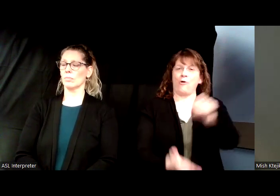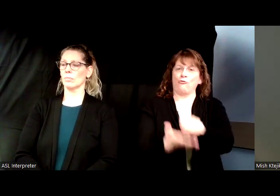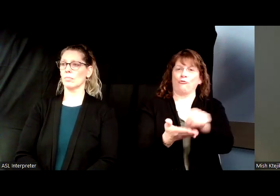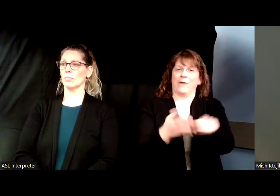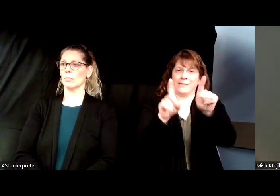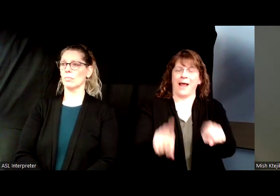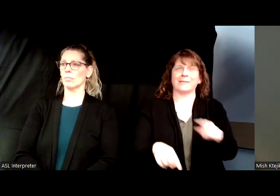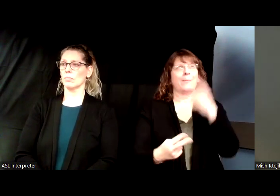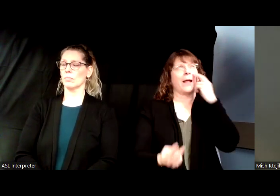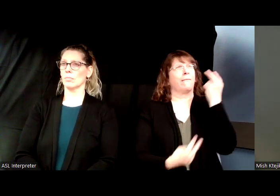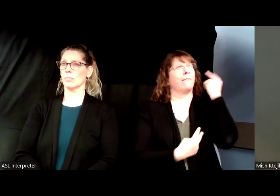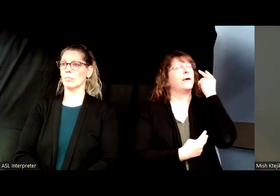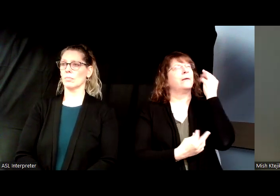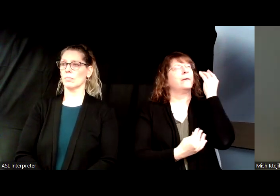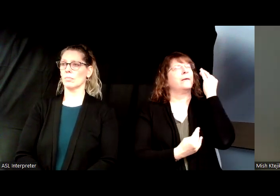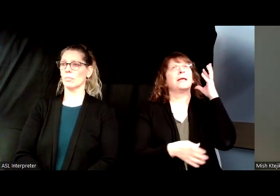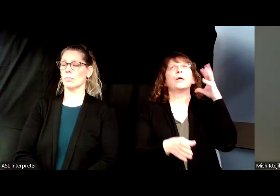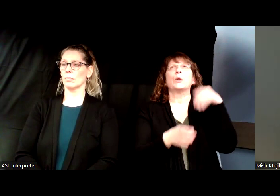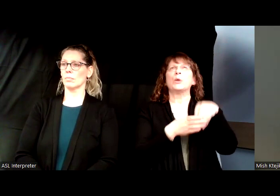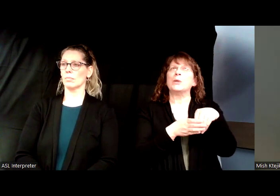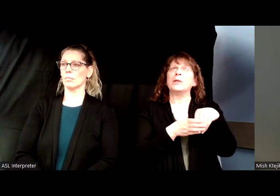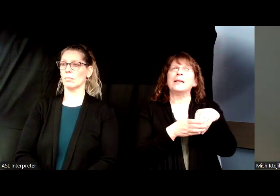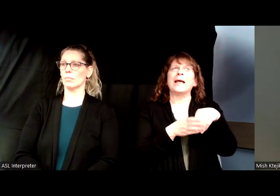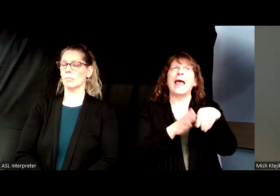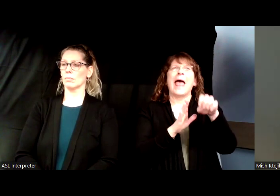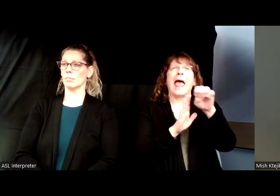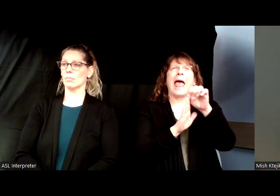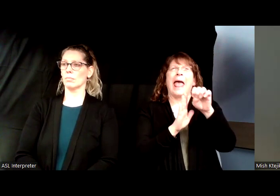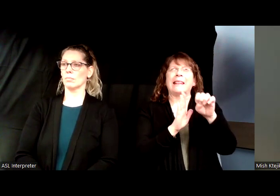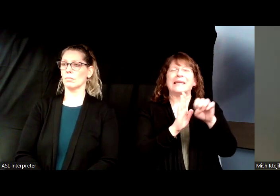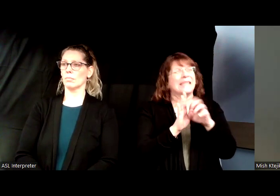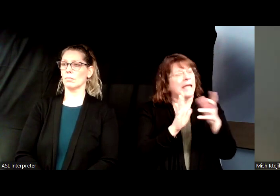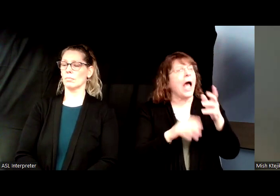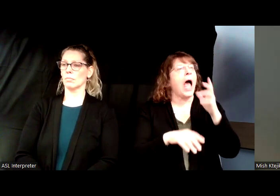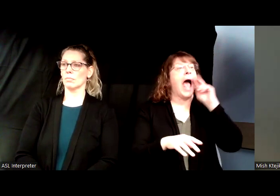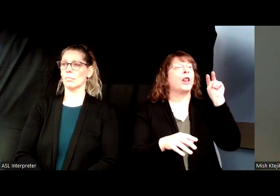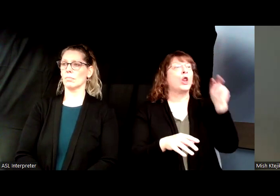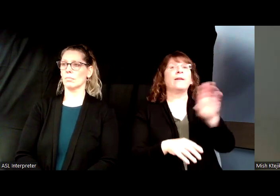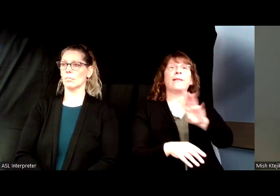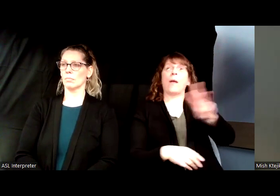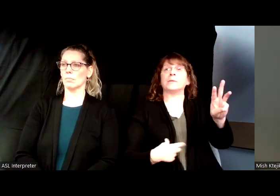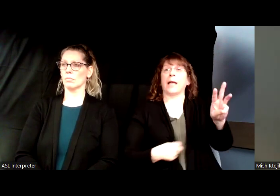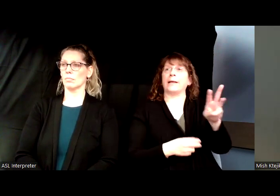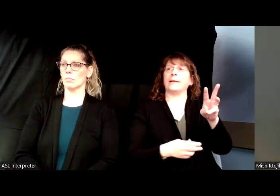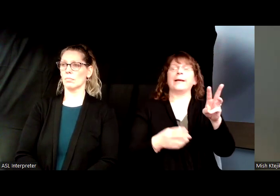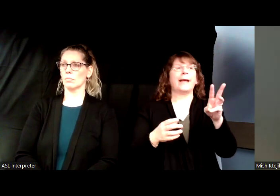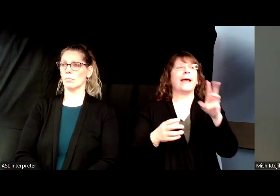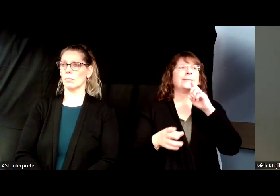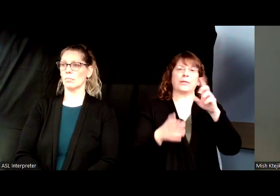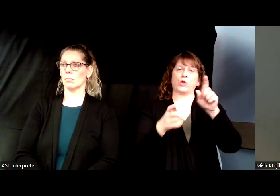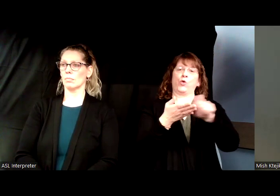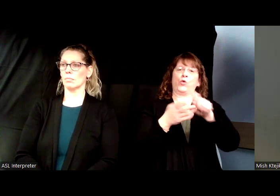I took the EIPA test. I think that written test, I think it did have ethics included. And I looked